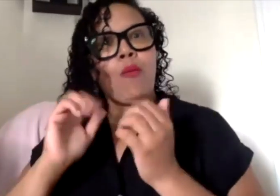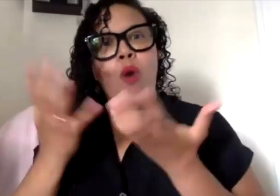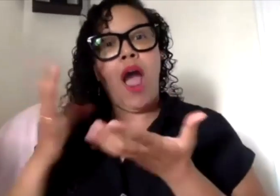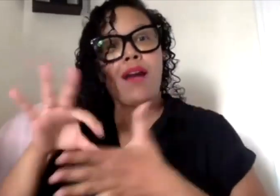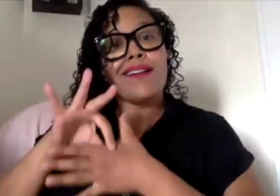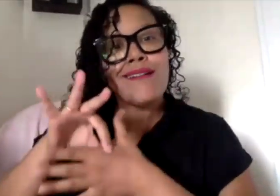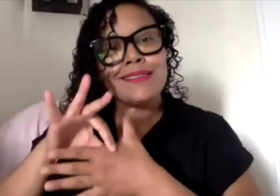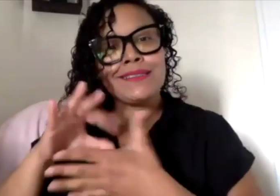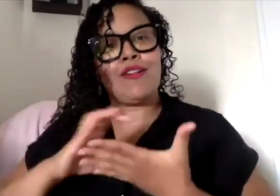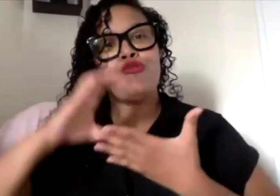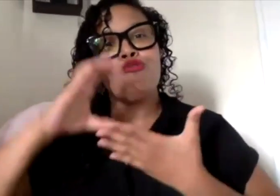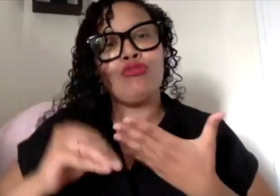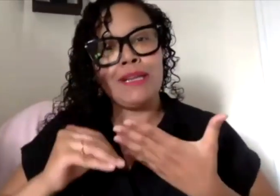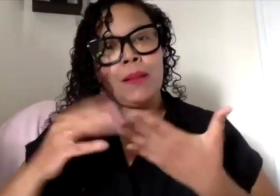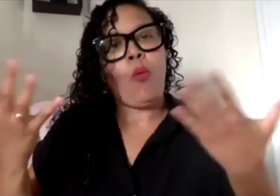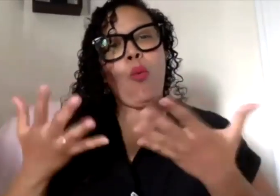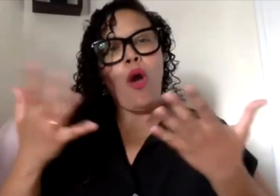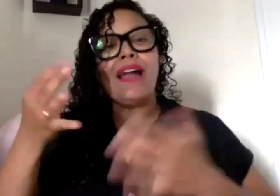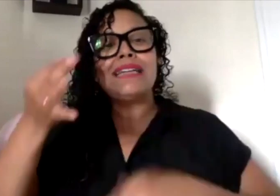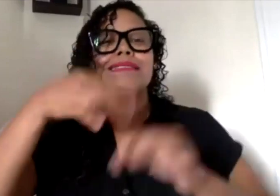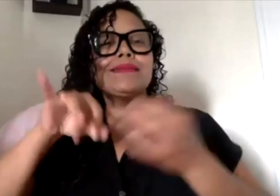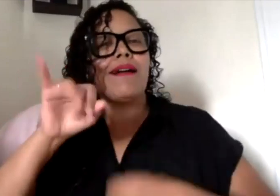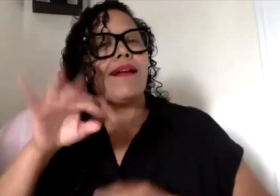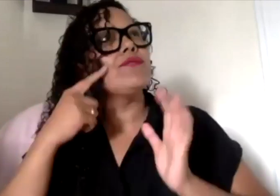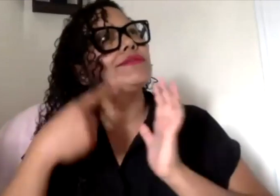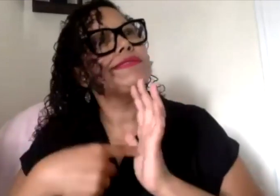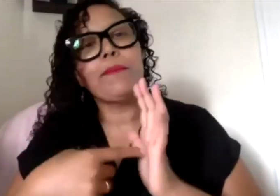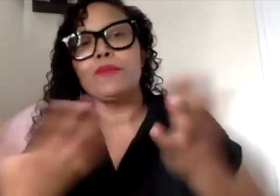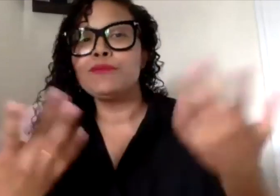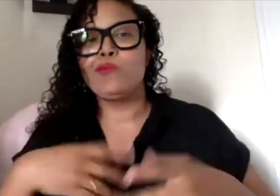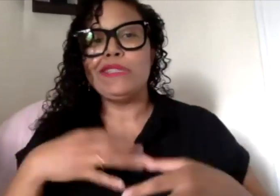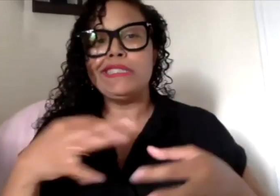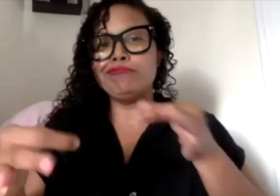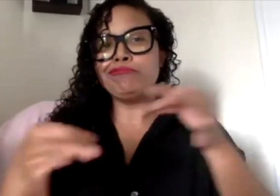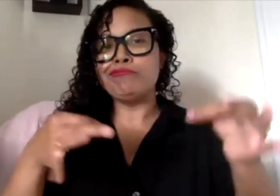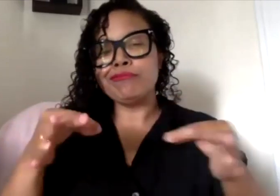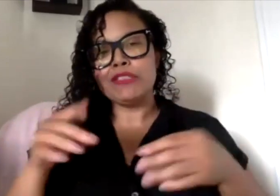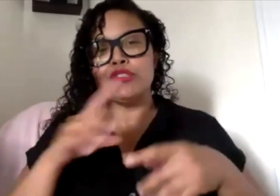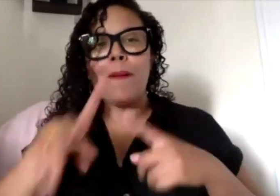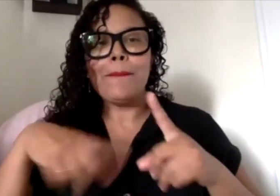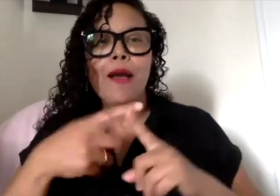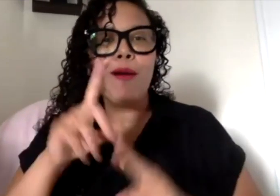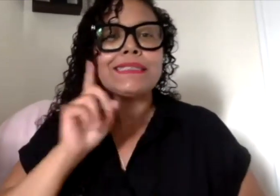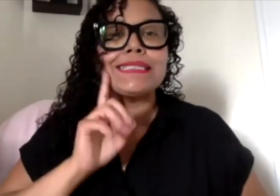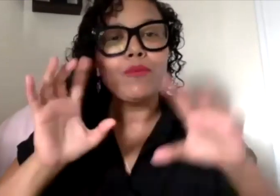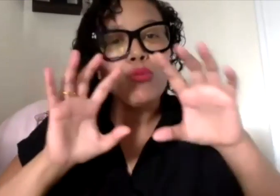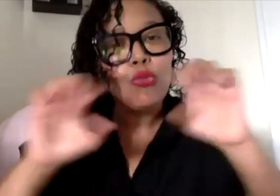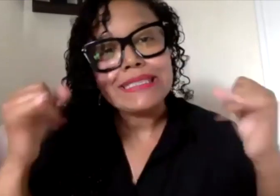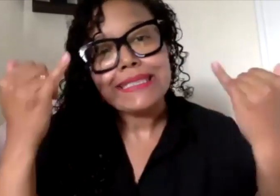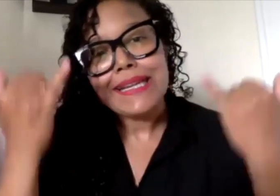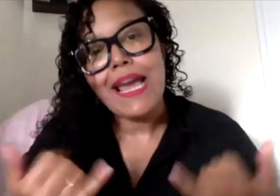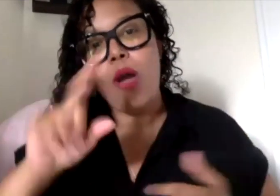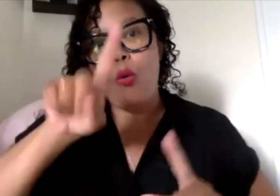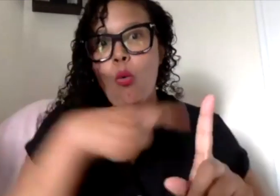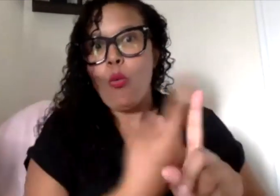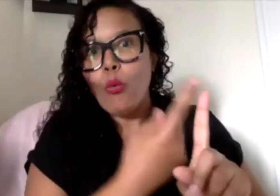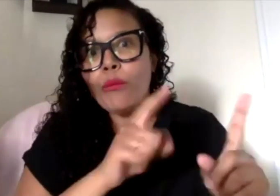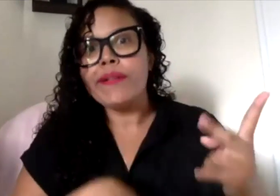and encourages those teachers as well to teach curriculum that includes the students, making sure that you talk about Deaf